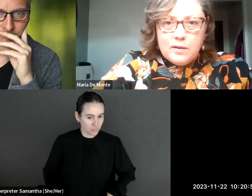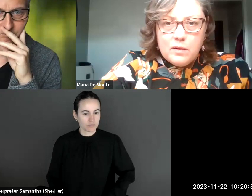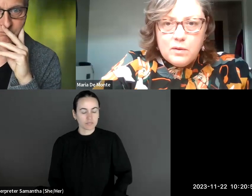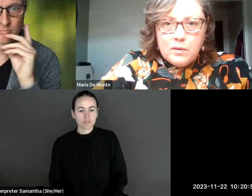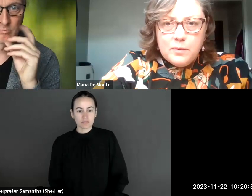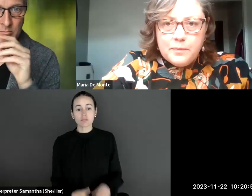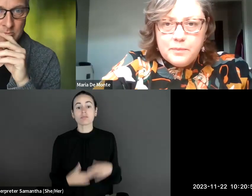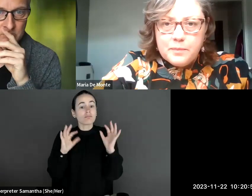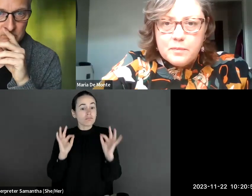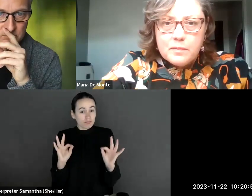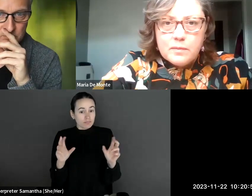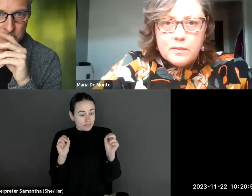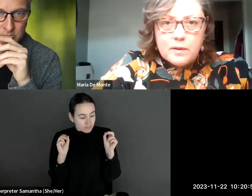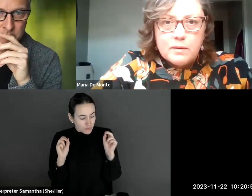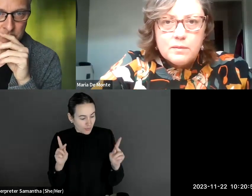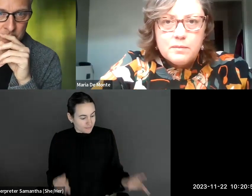Okay, so